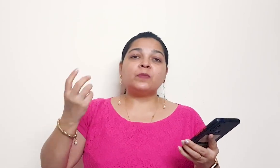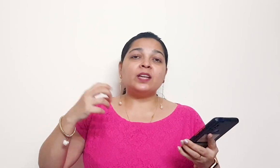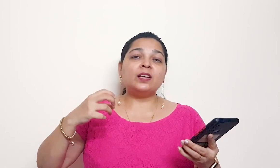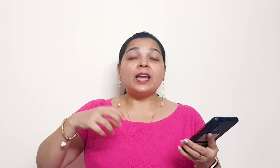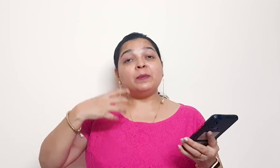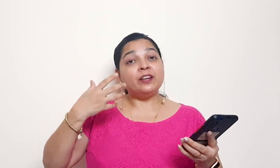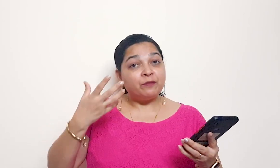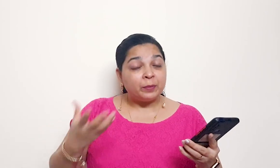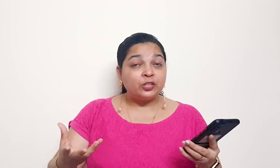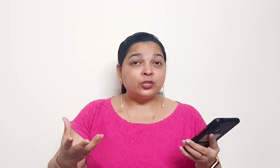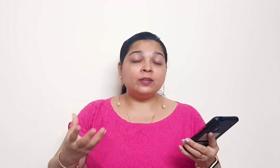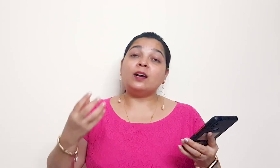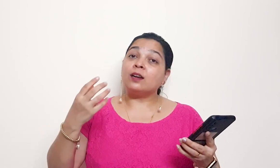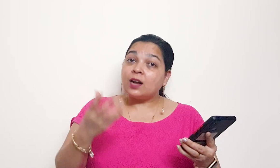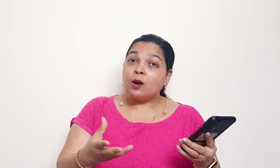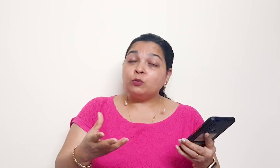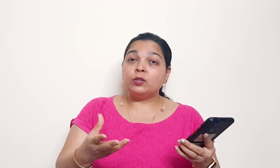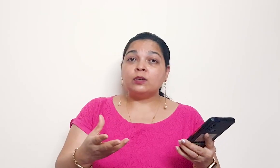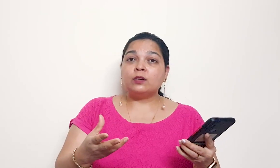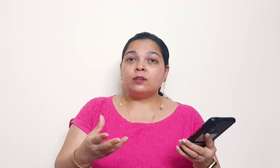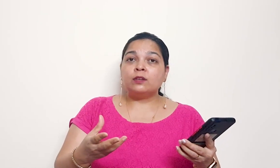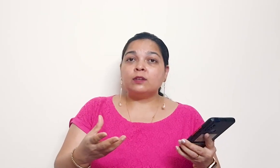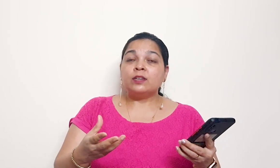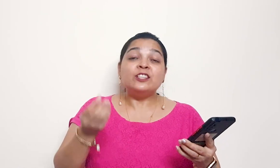code can be information, account,